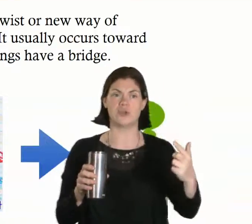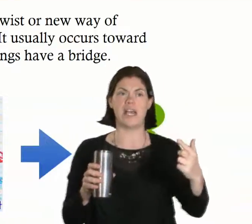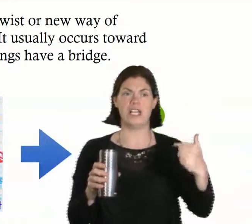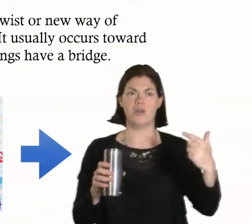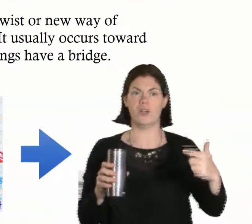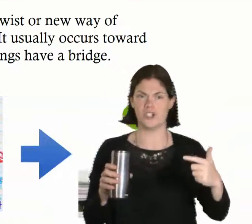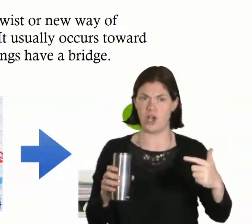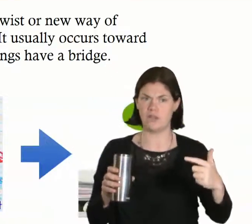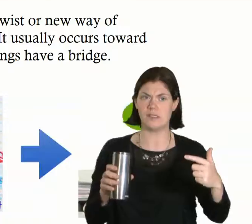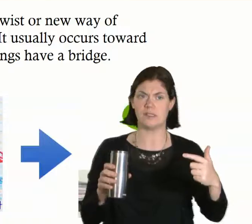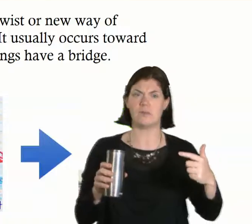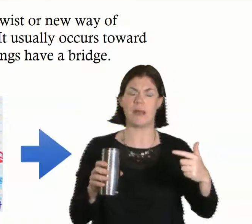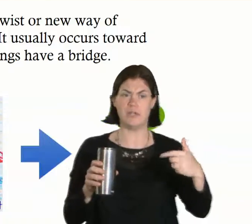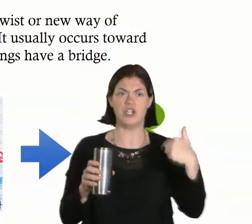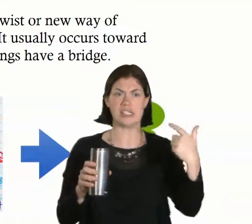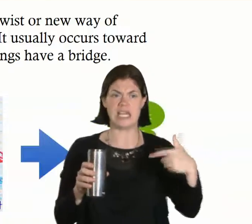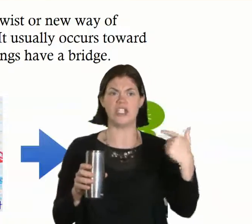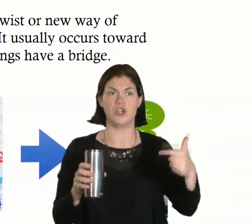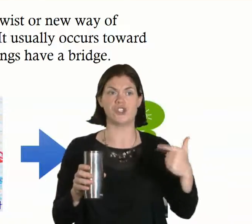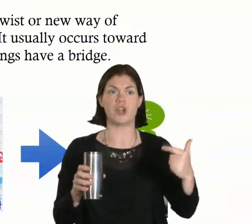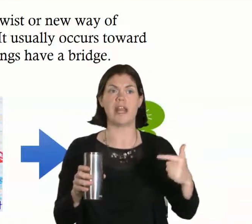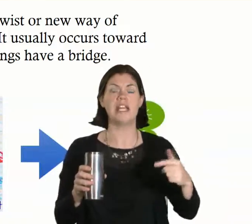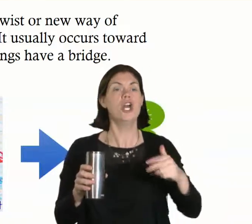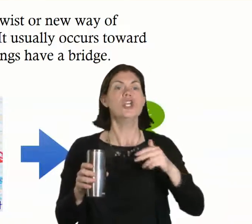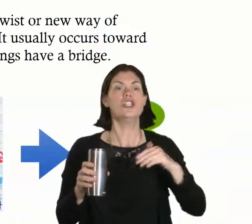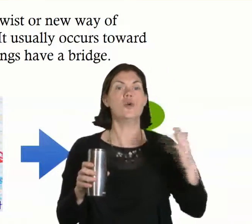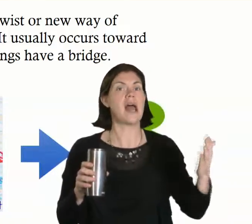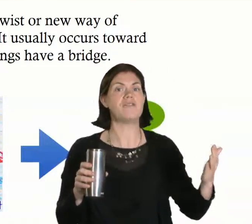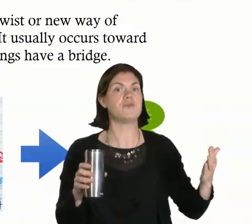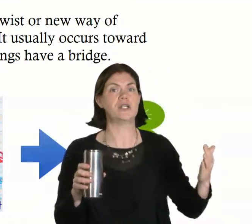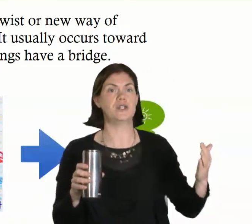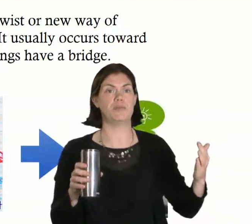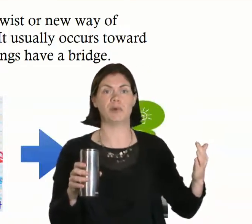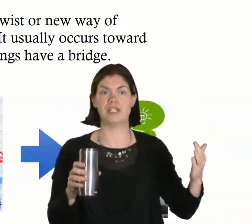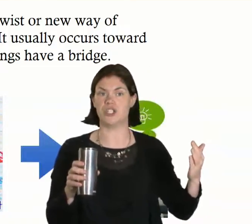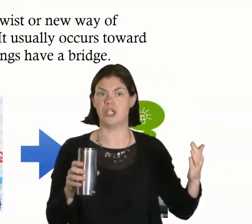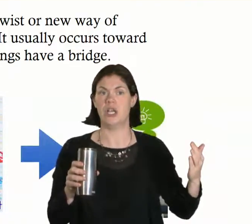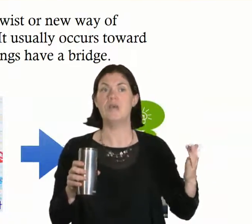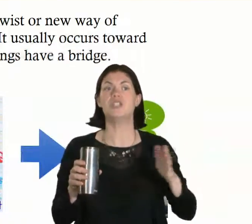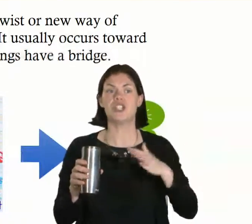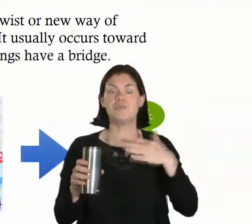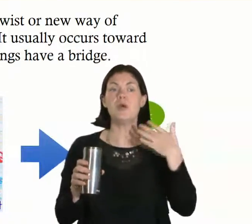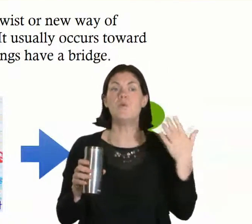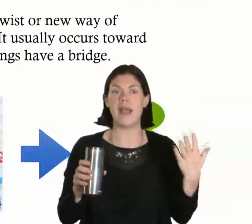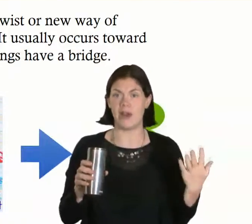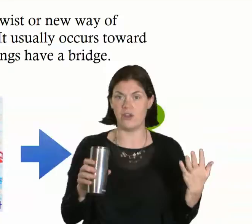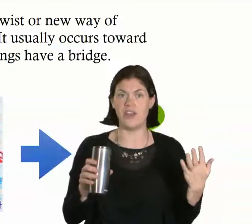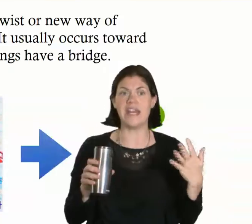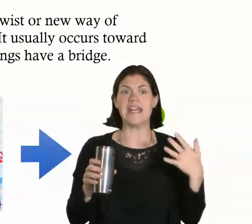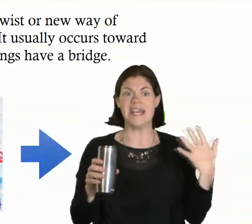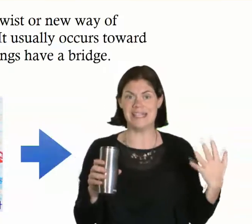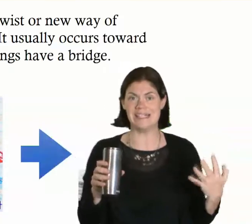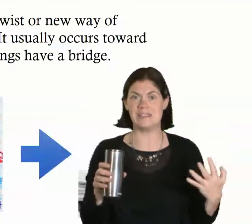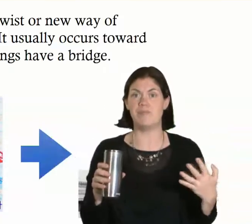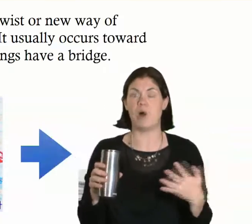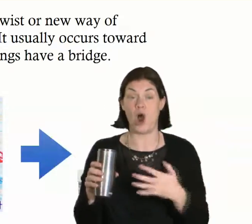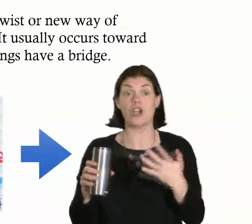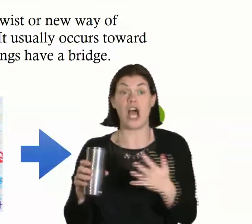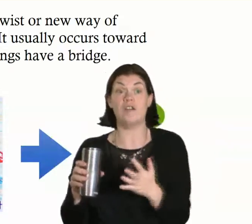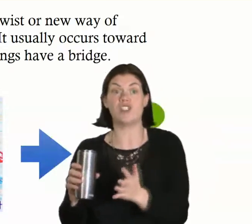guys are writing your songs, right, when you guys get into your songwriting, you don't have to include a bridge. but just be aware that it